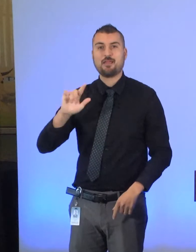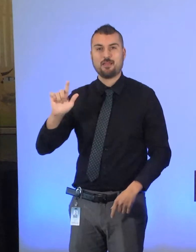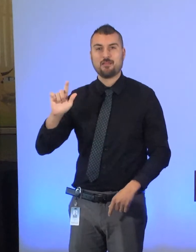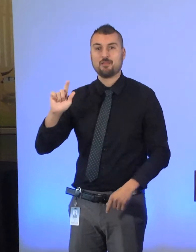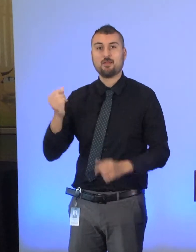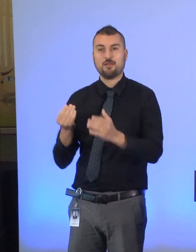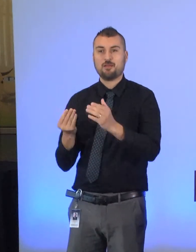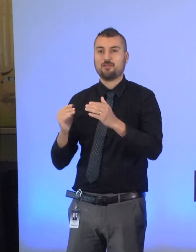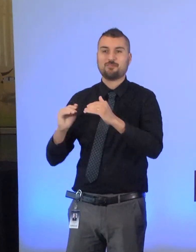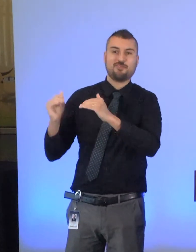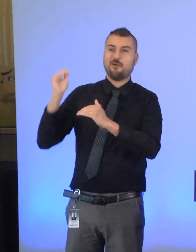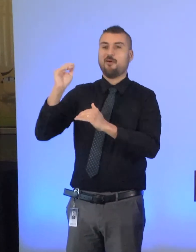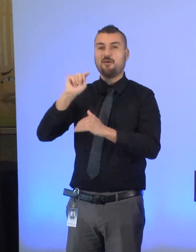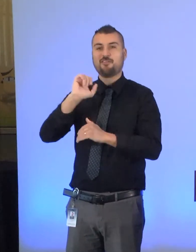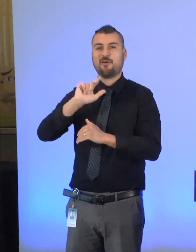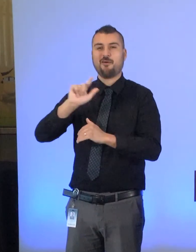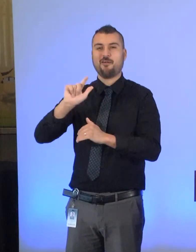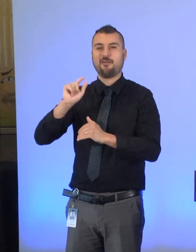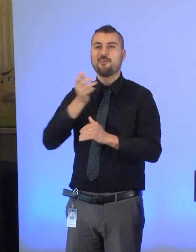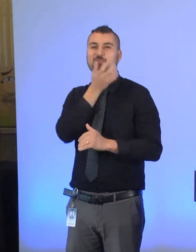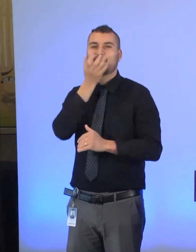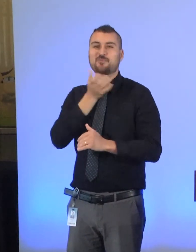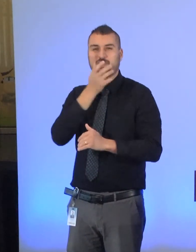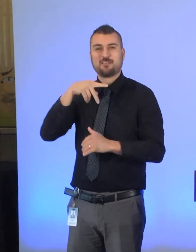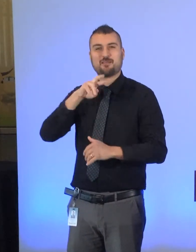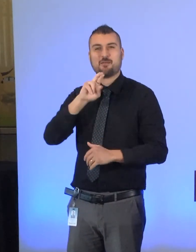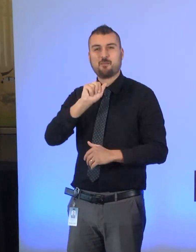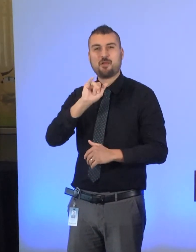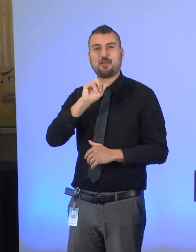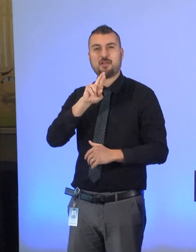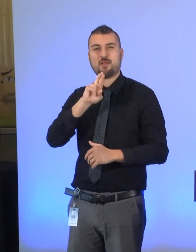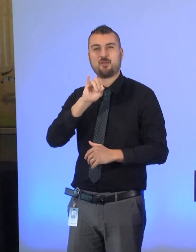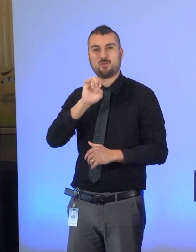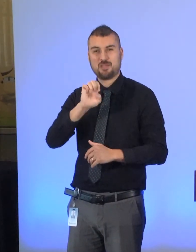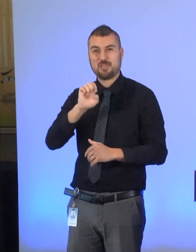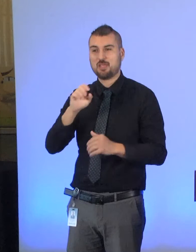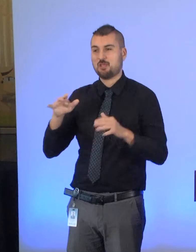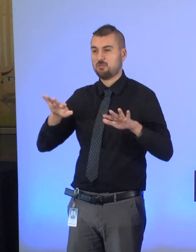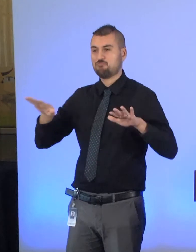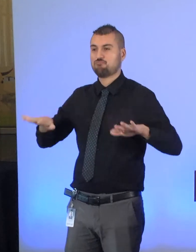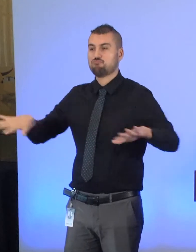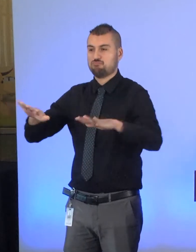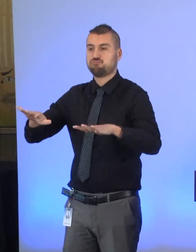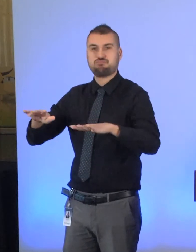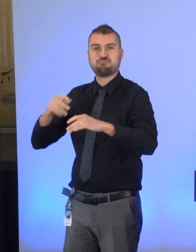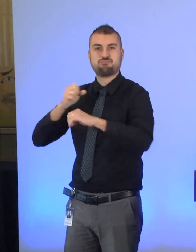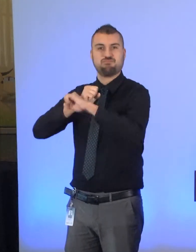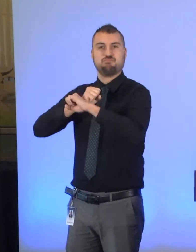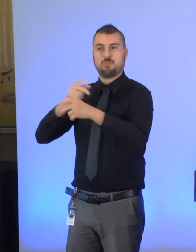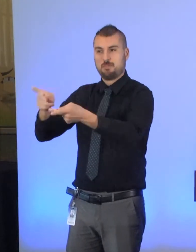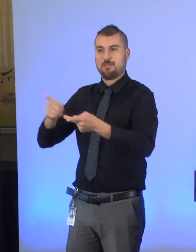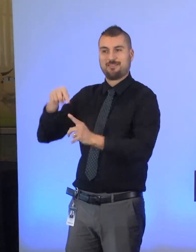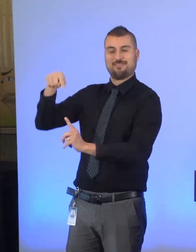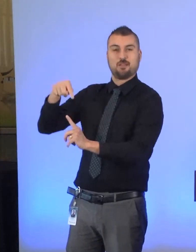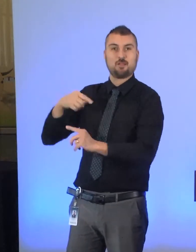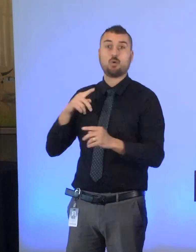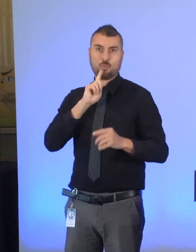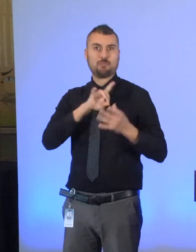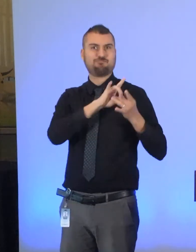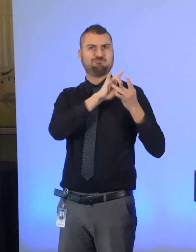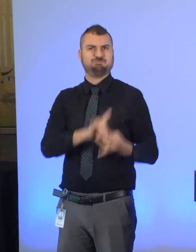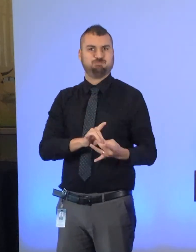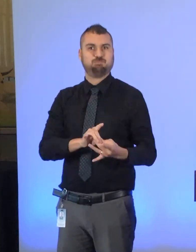are extremely, extremely local. And I will also say, in the tradition of still life, that